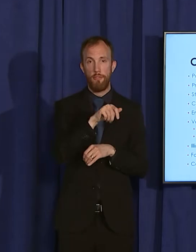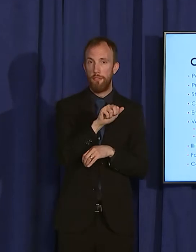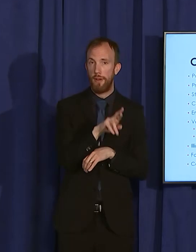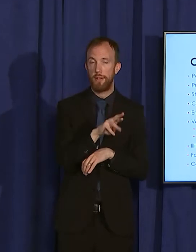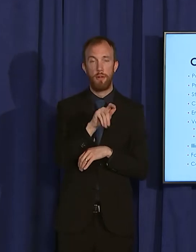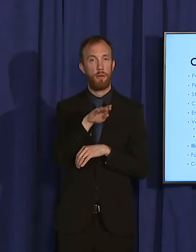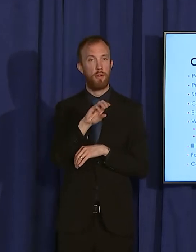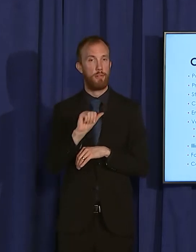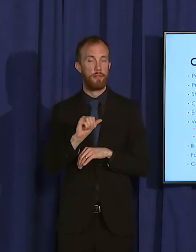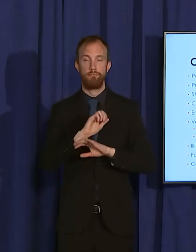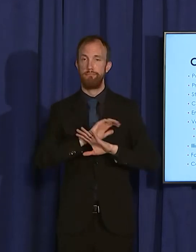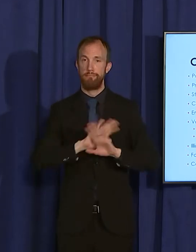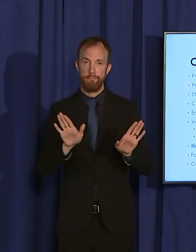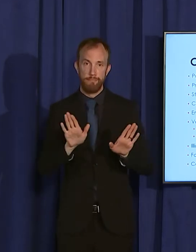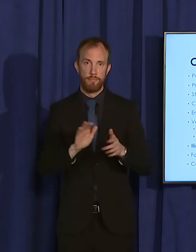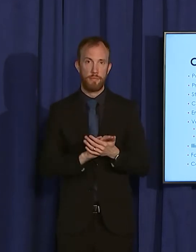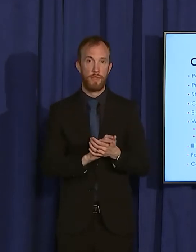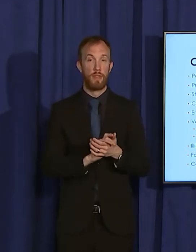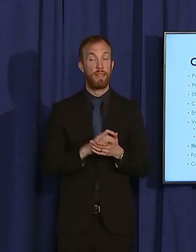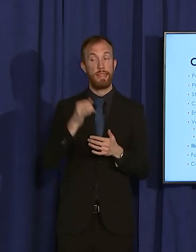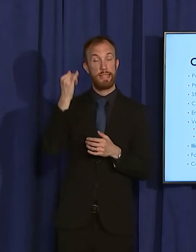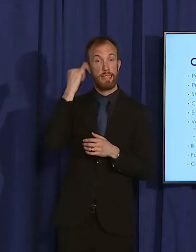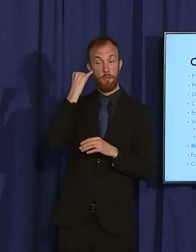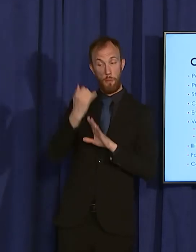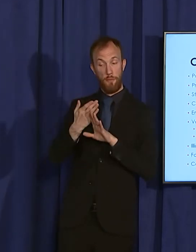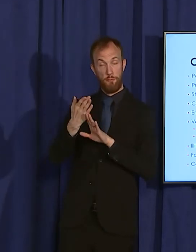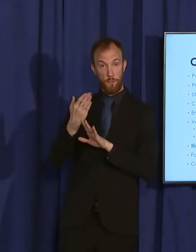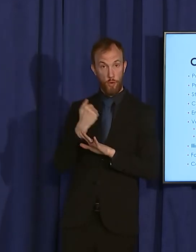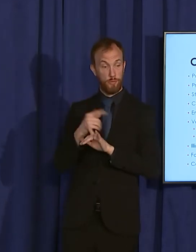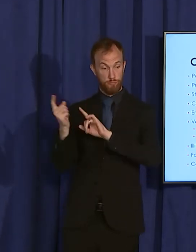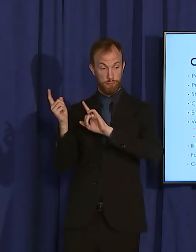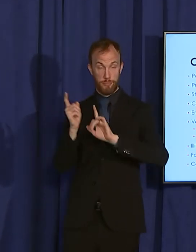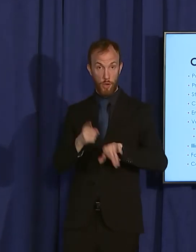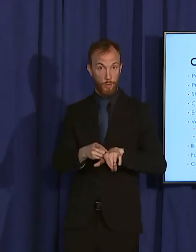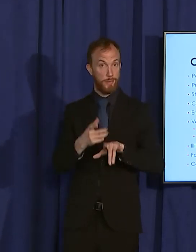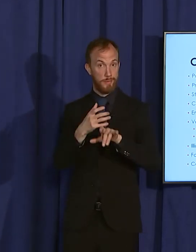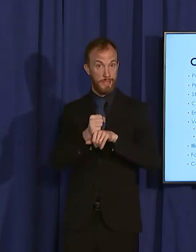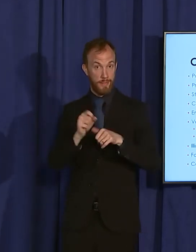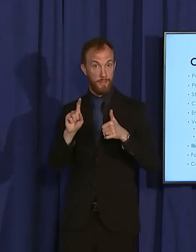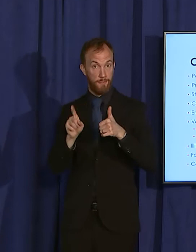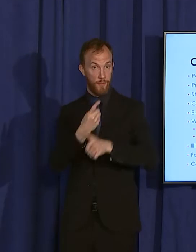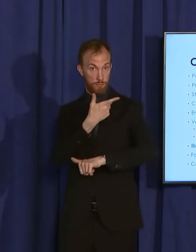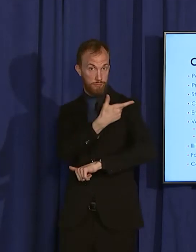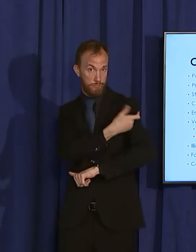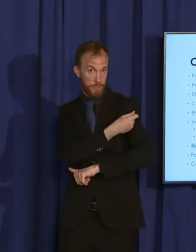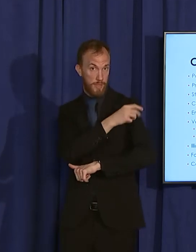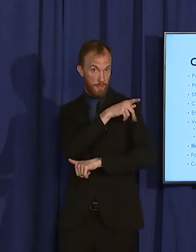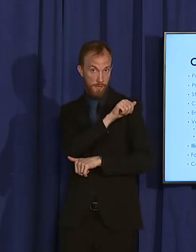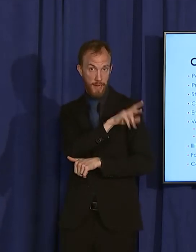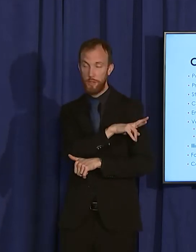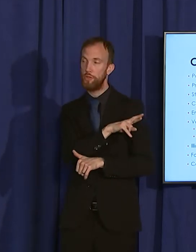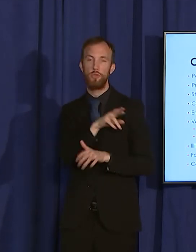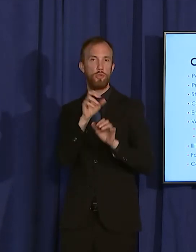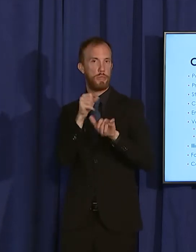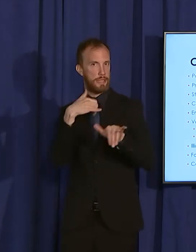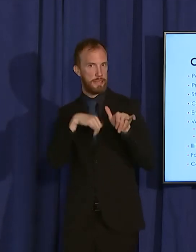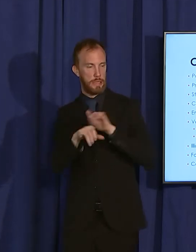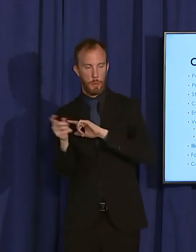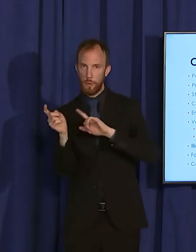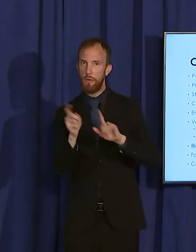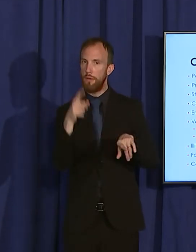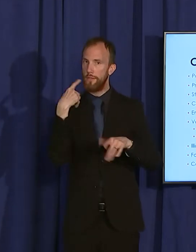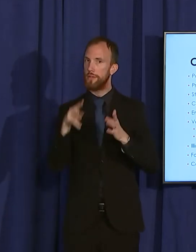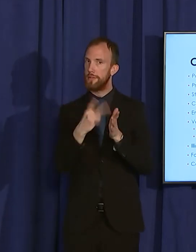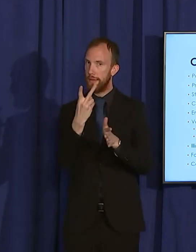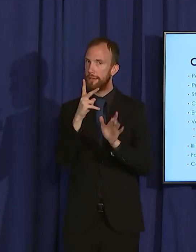to complete all of the second doses of Pfizer on time, no issues there. But we are also going to